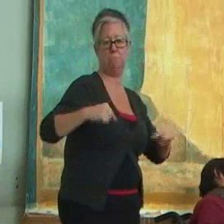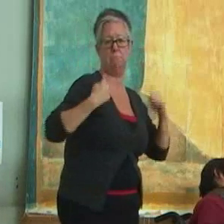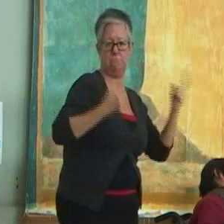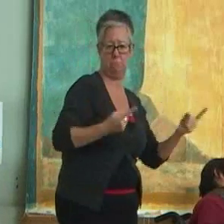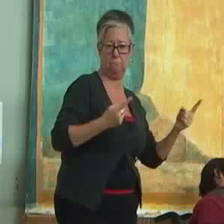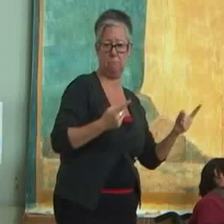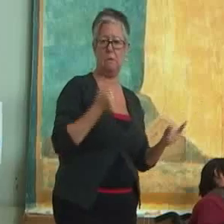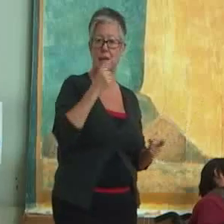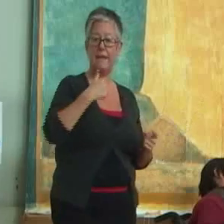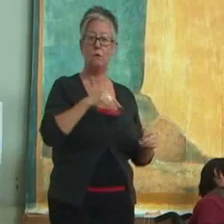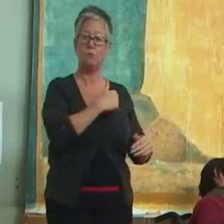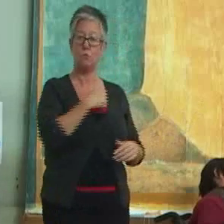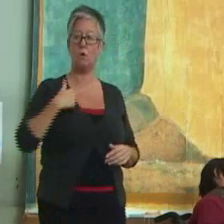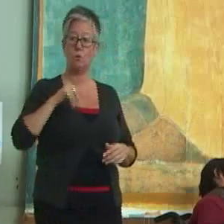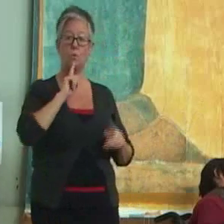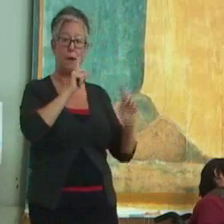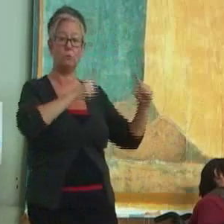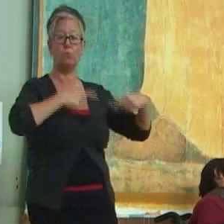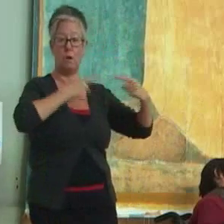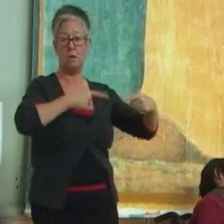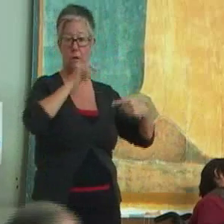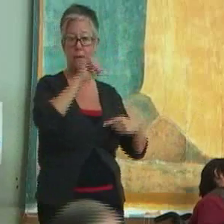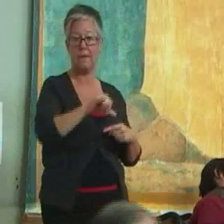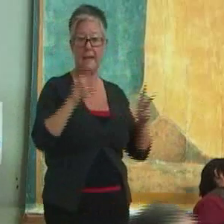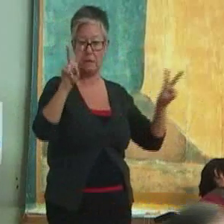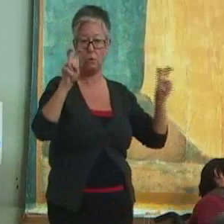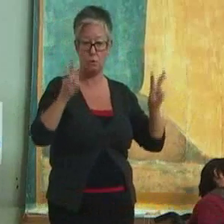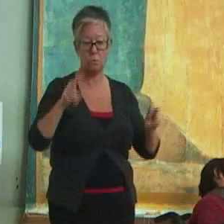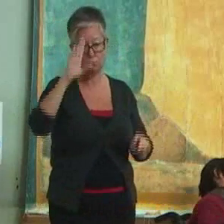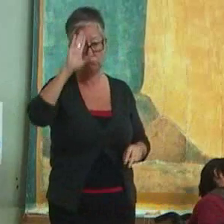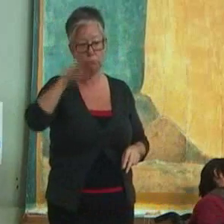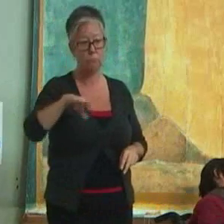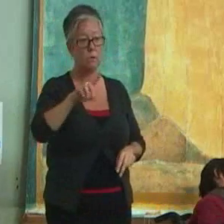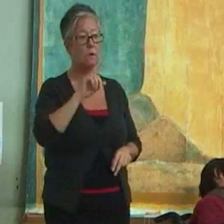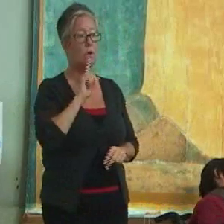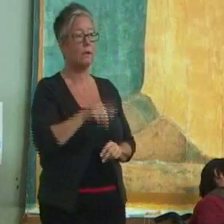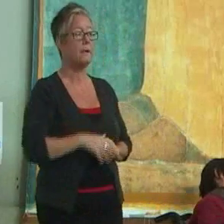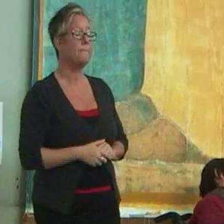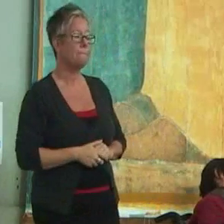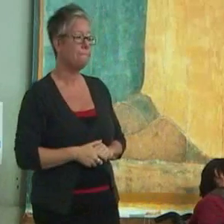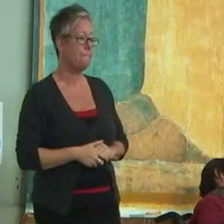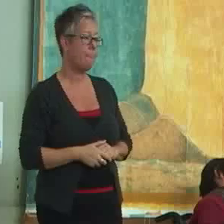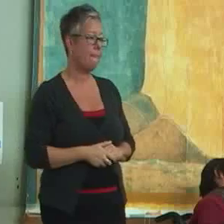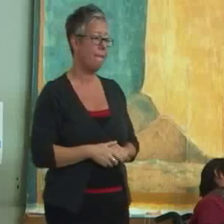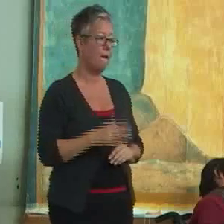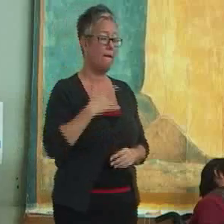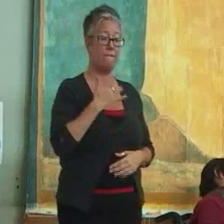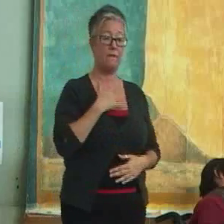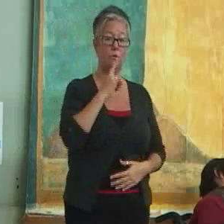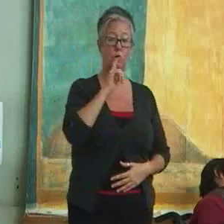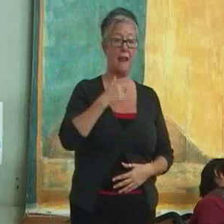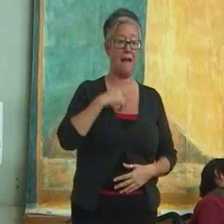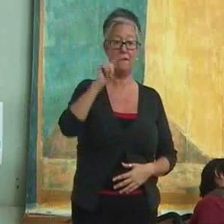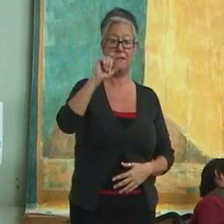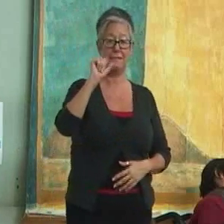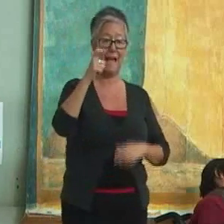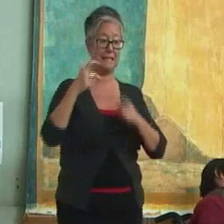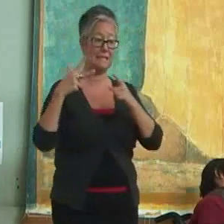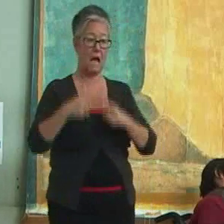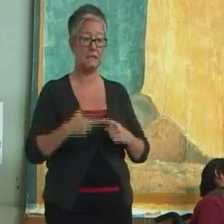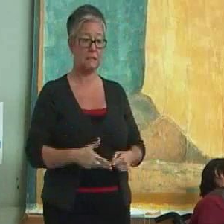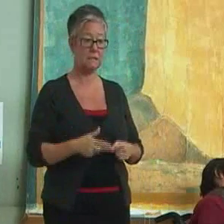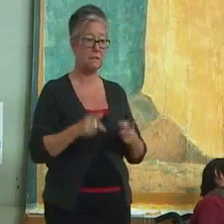we're struggling in Toronto with this issue. And by the way, I don't believe in tax cuts or tax freezes, contrary